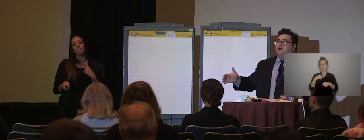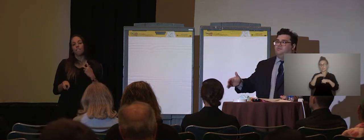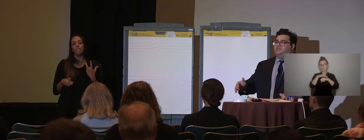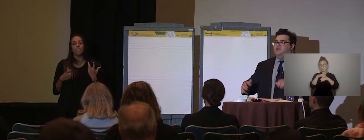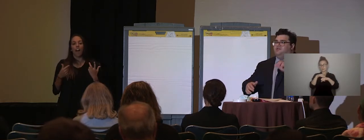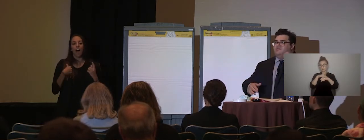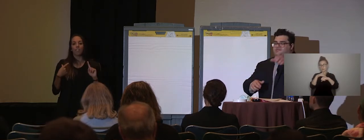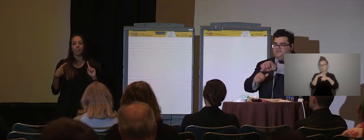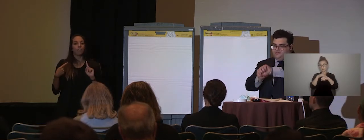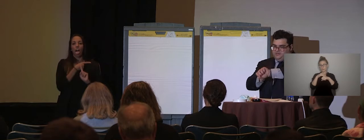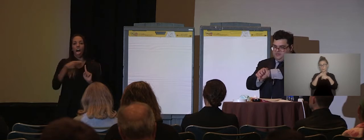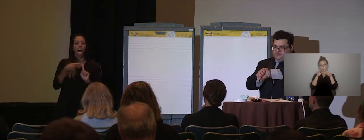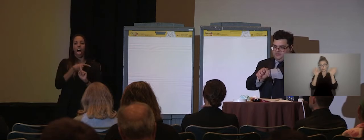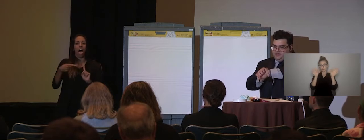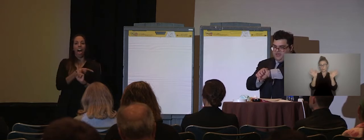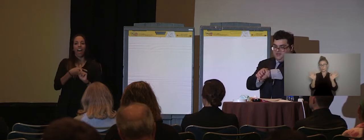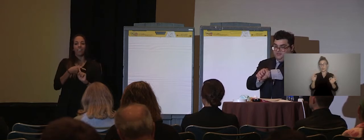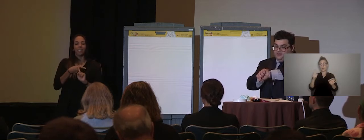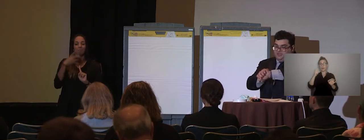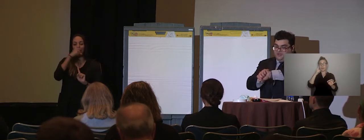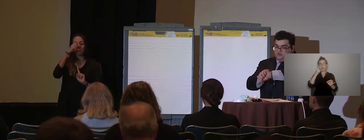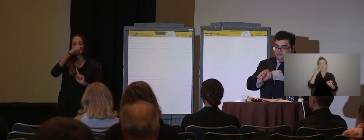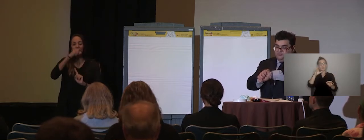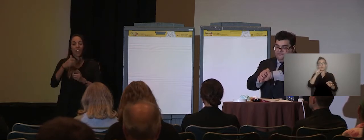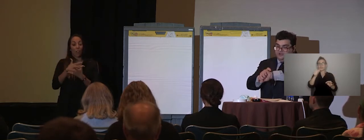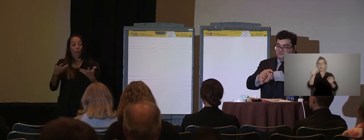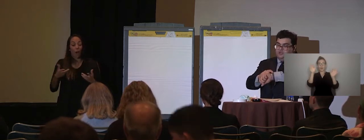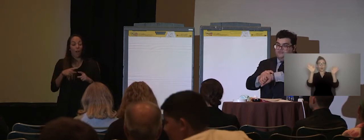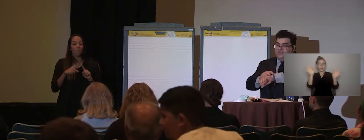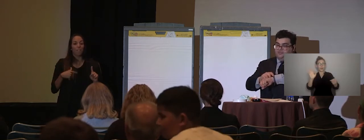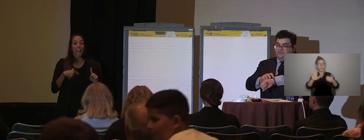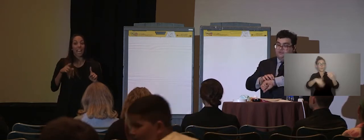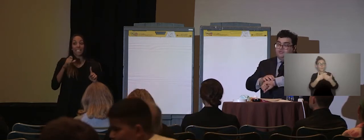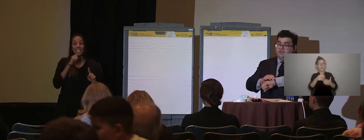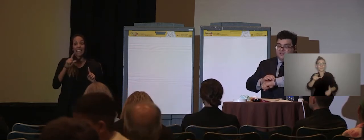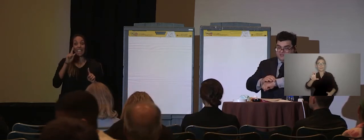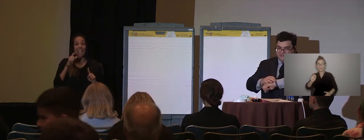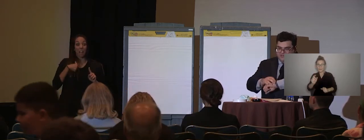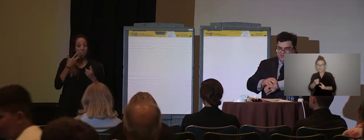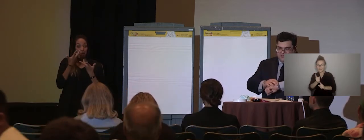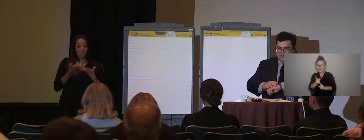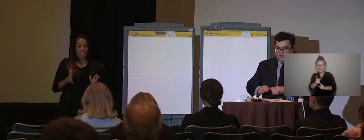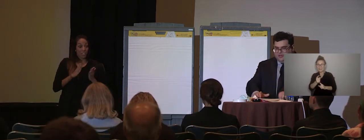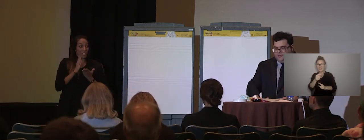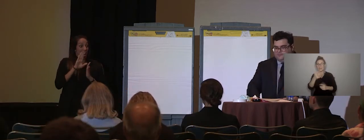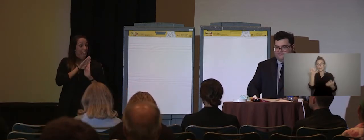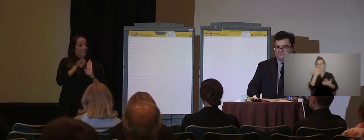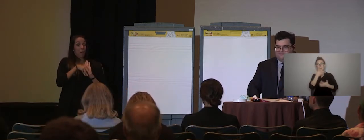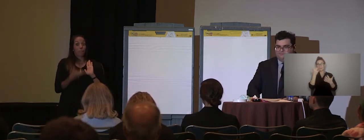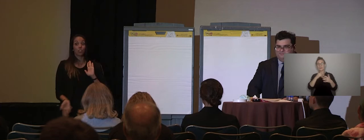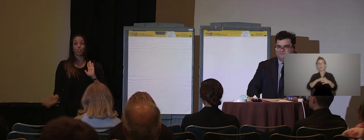over a lot because I didn't think I would finish all of that in 30 minutes.